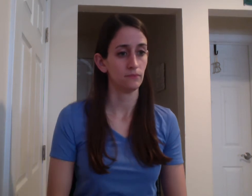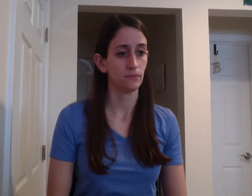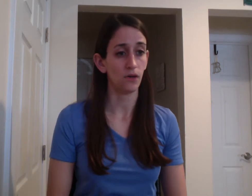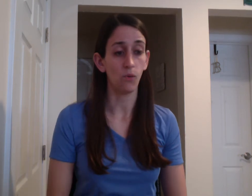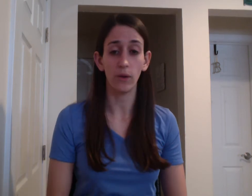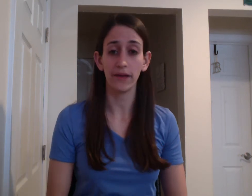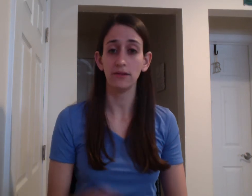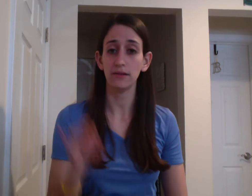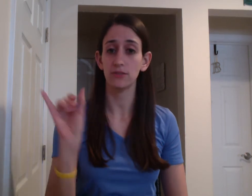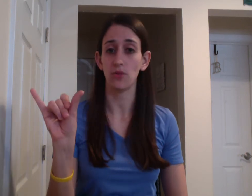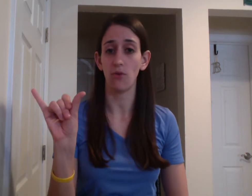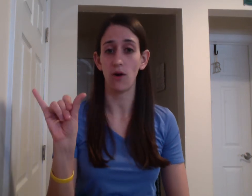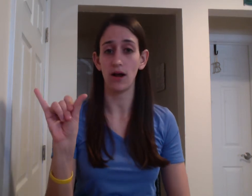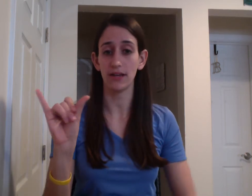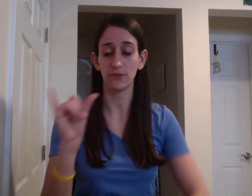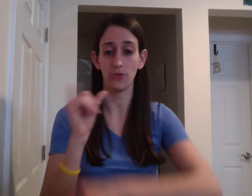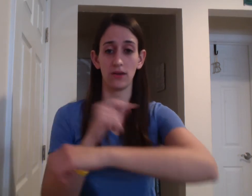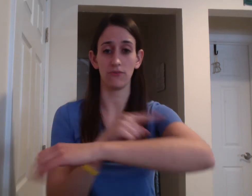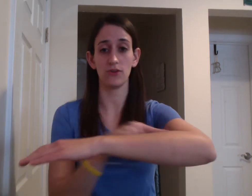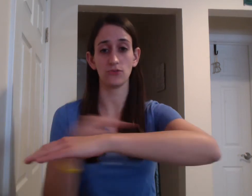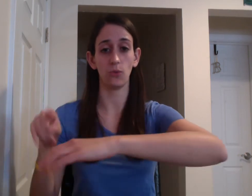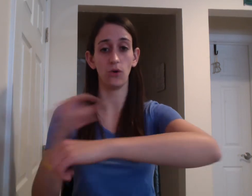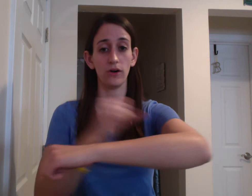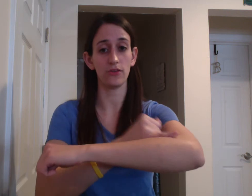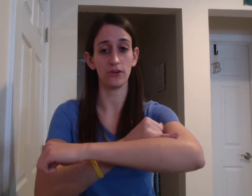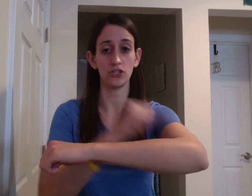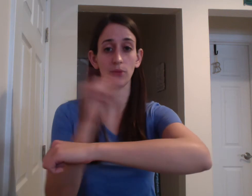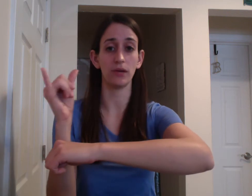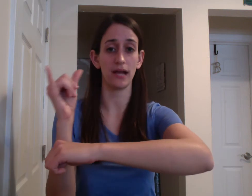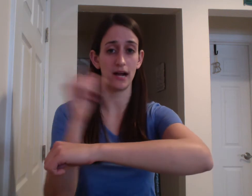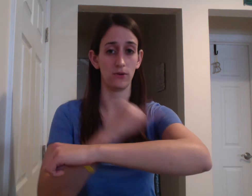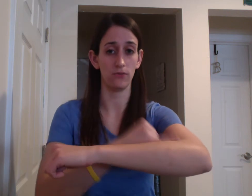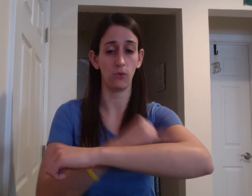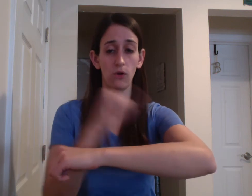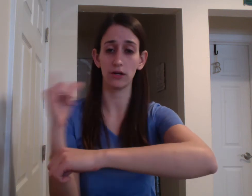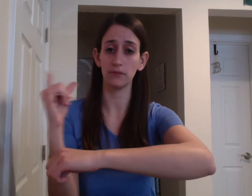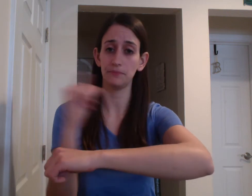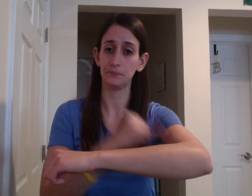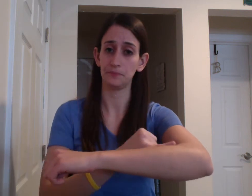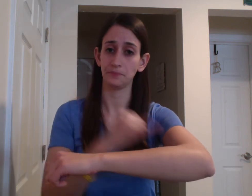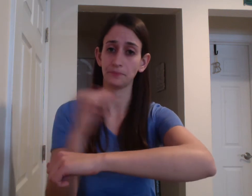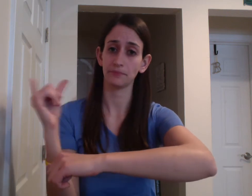A whale is with a Y. So think of here's the water. They're jumping out of the water.